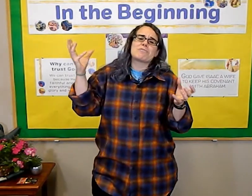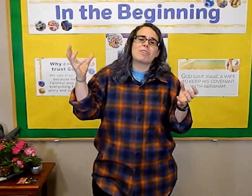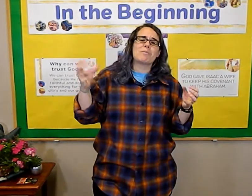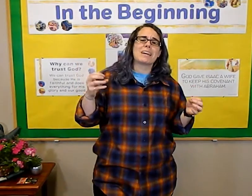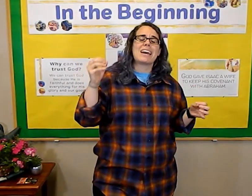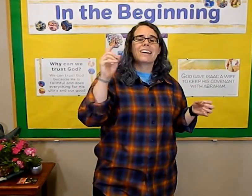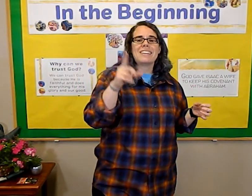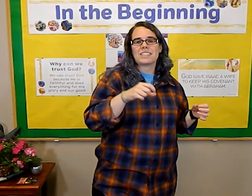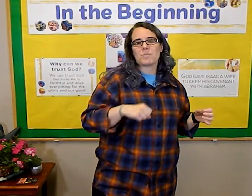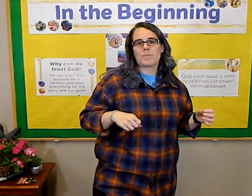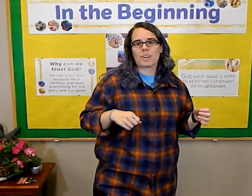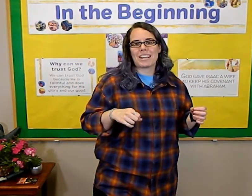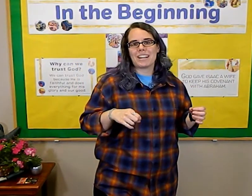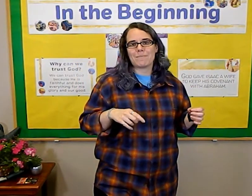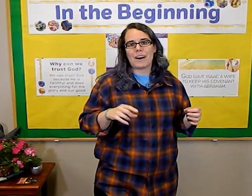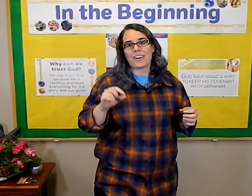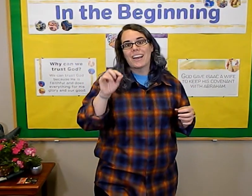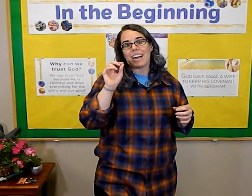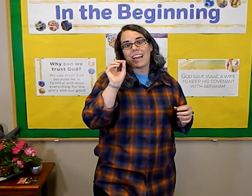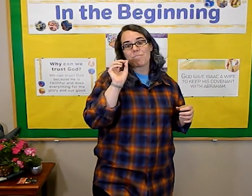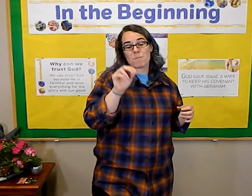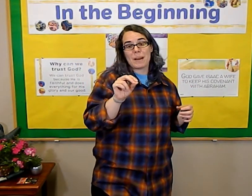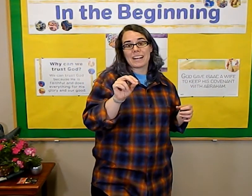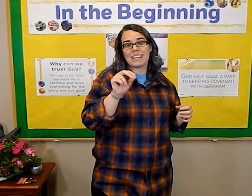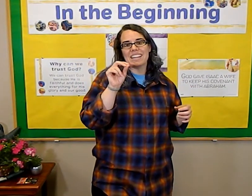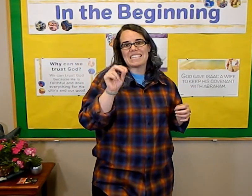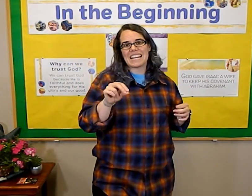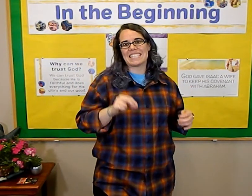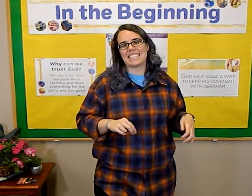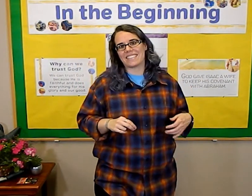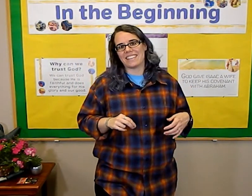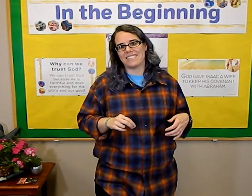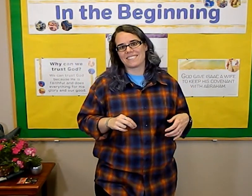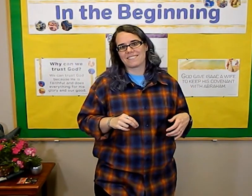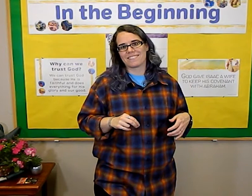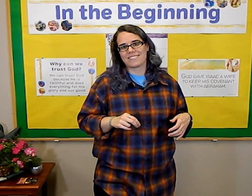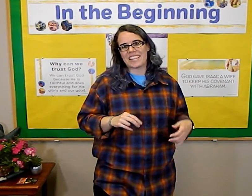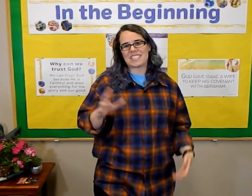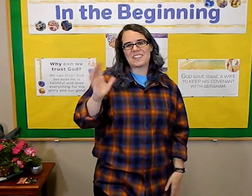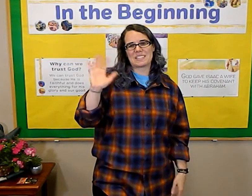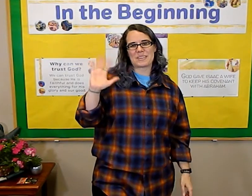growing. And next week we're going to hear about Rebekah and Isaac's kids. I'll see you next week.